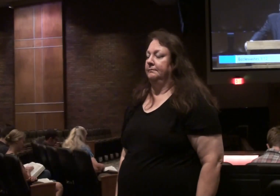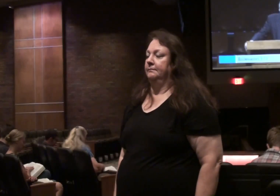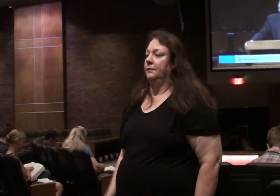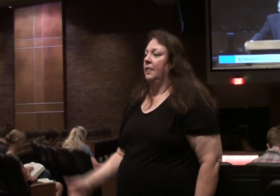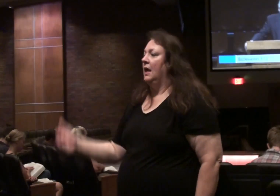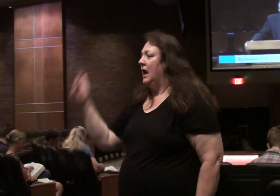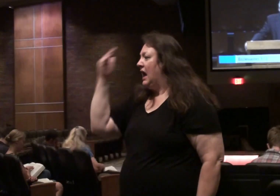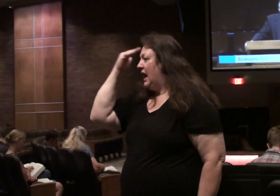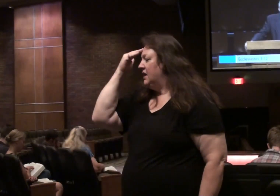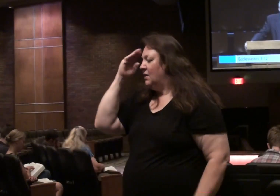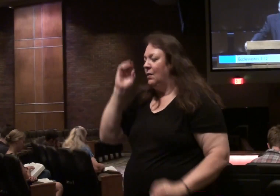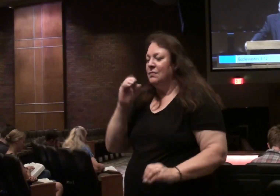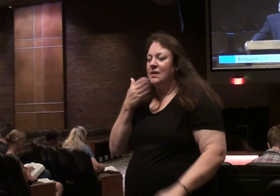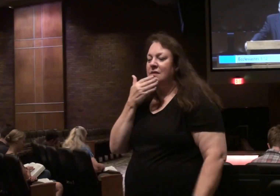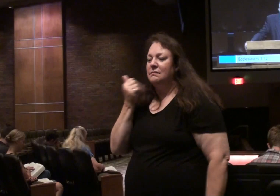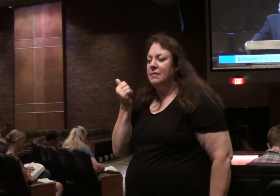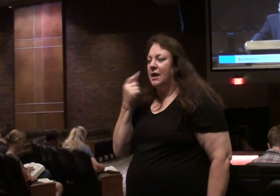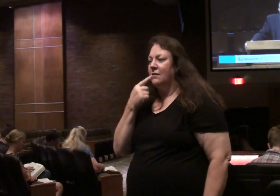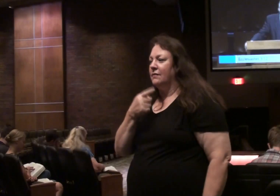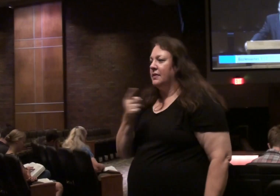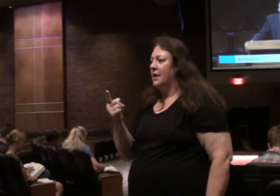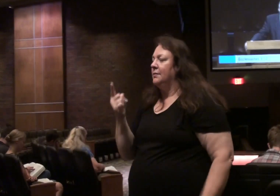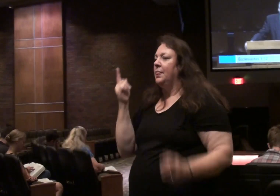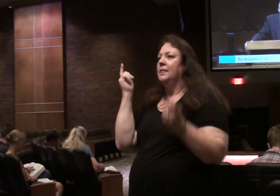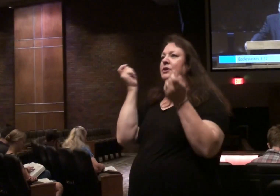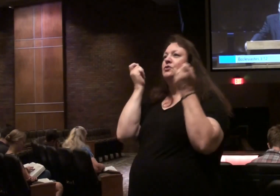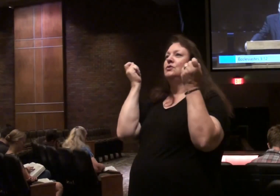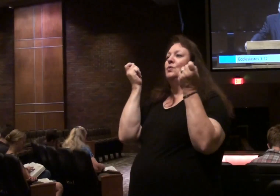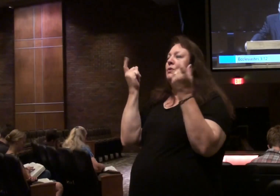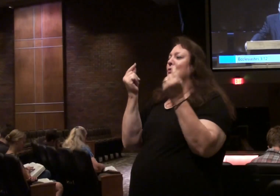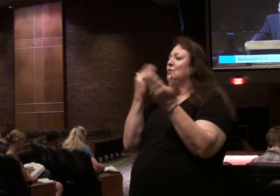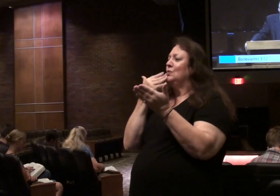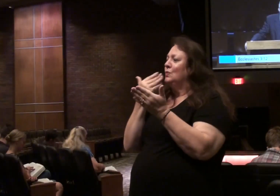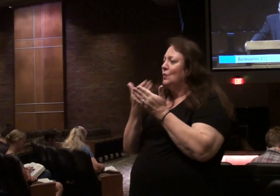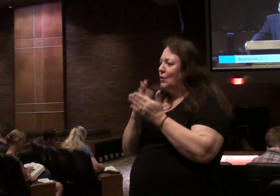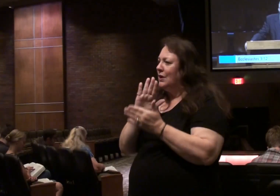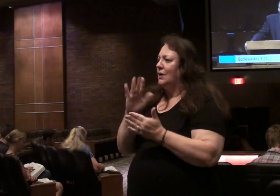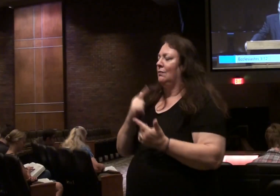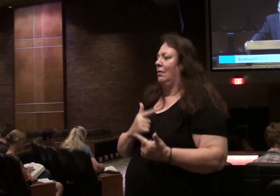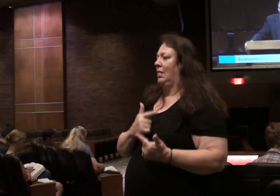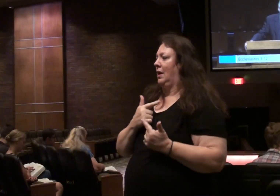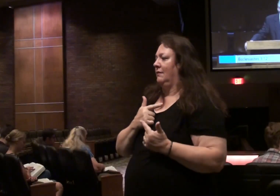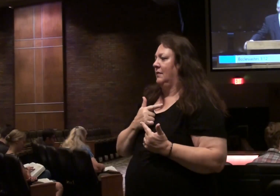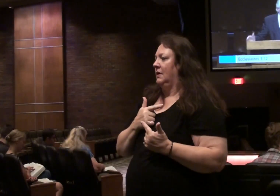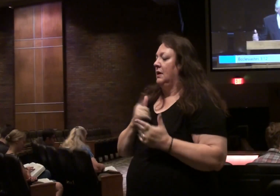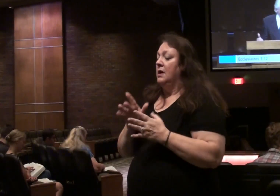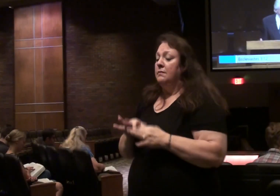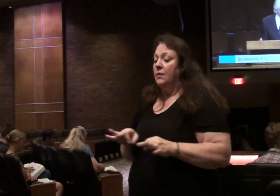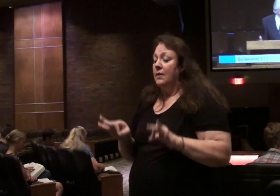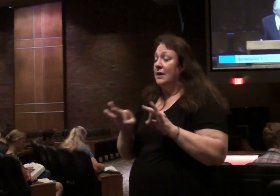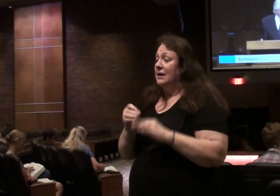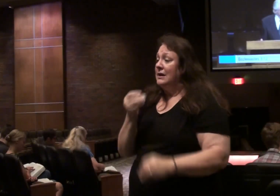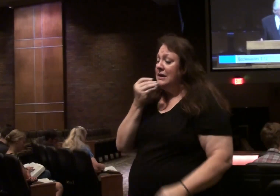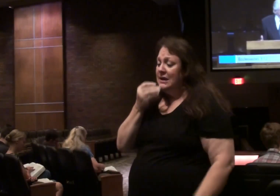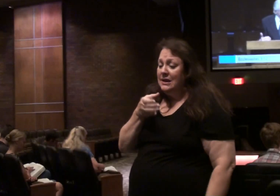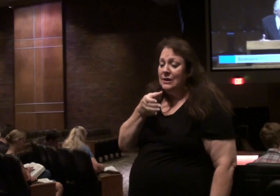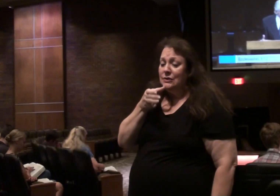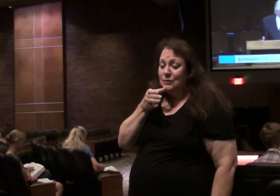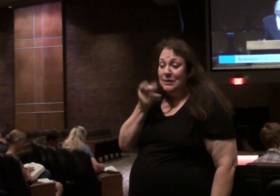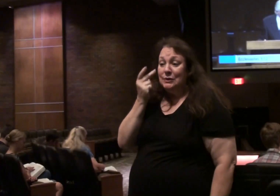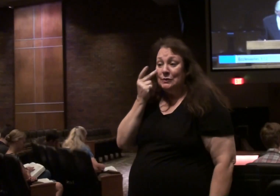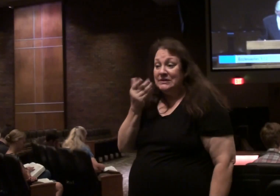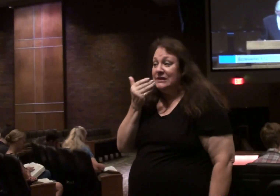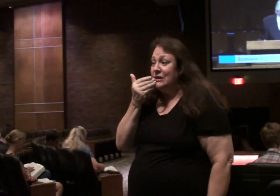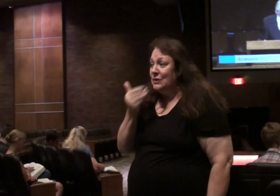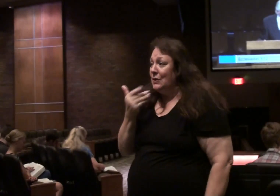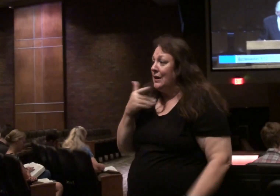I know there is nothing better for them than to rejoice and to do good in one's lifetime. Moreover, that every man who eats and drinks sees good in